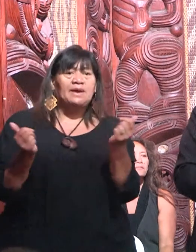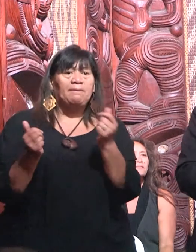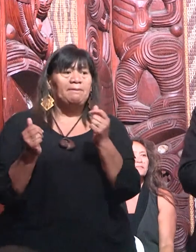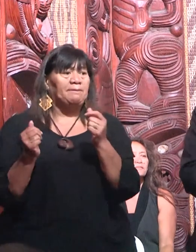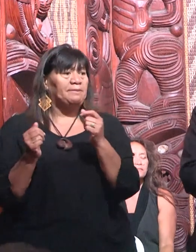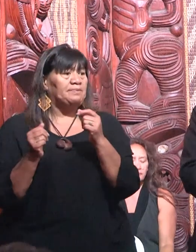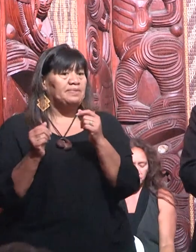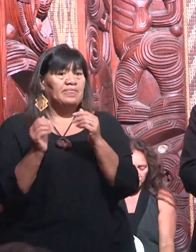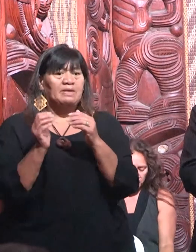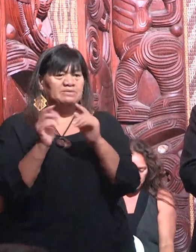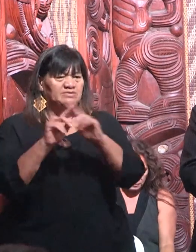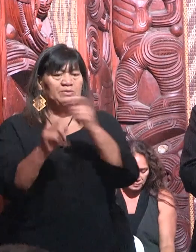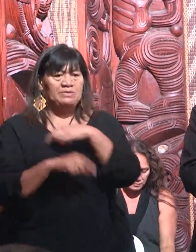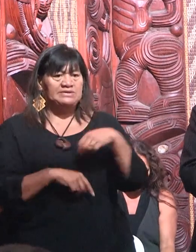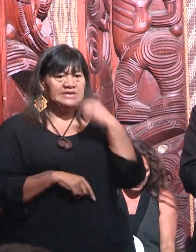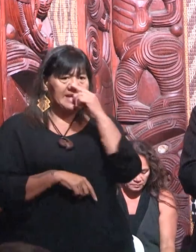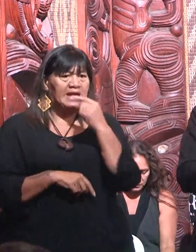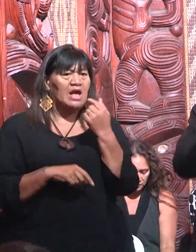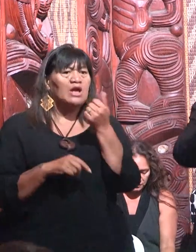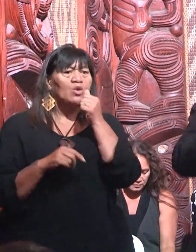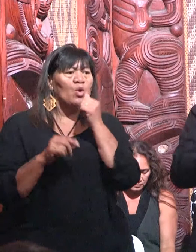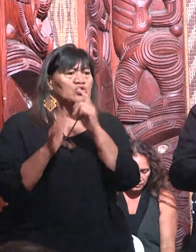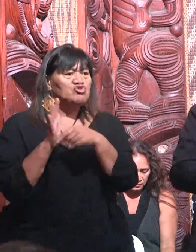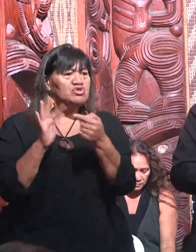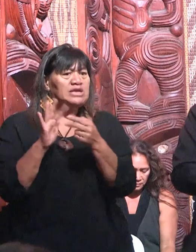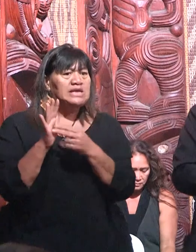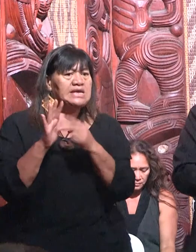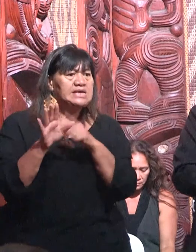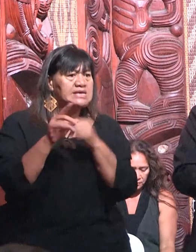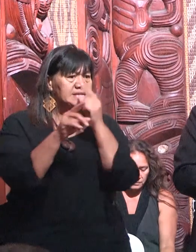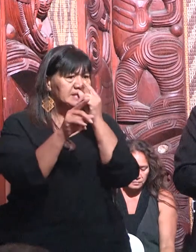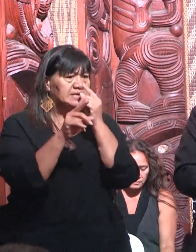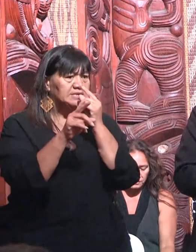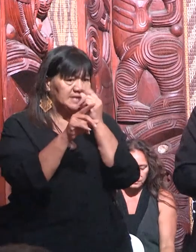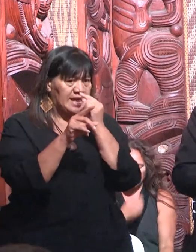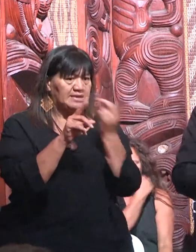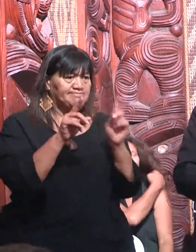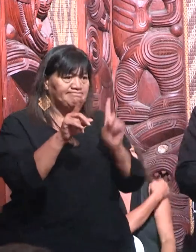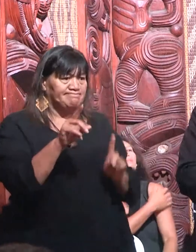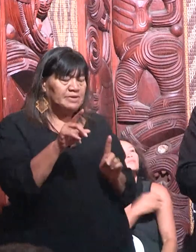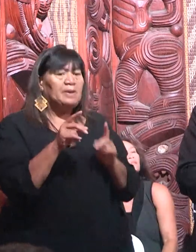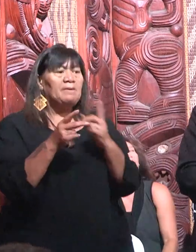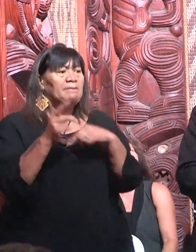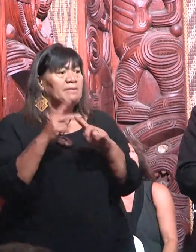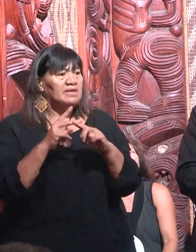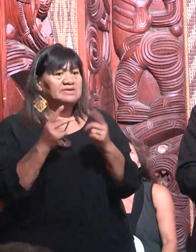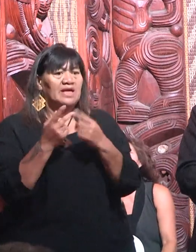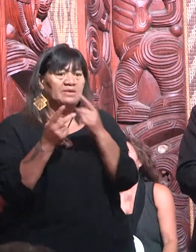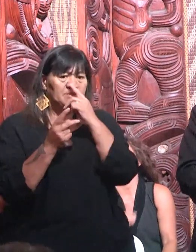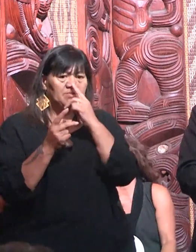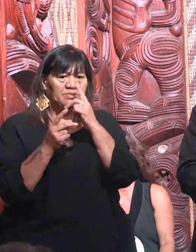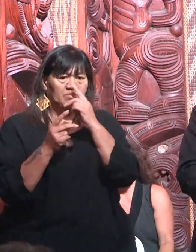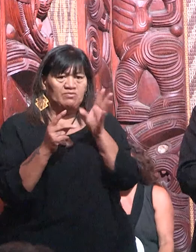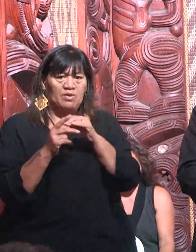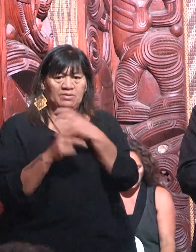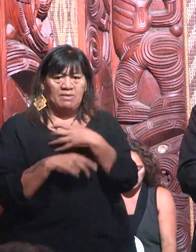here, the Honourable Jenny Salesa, Alfred, your name's already there, Honourable Alfred Ngoro, and then members of parliament,